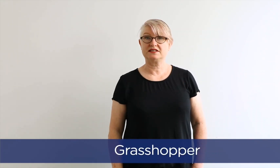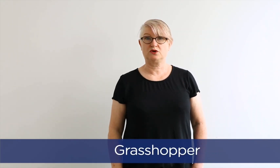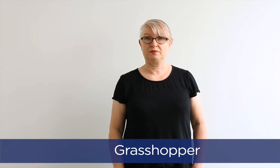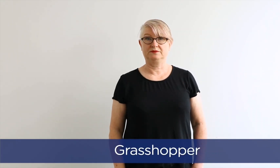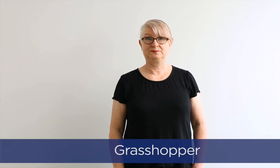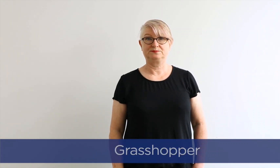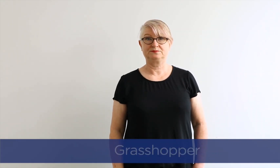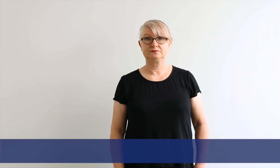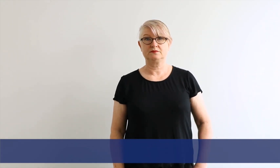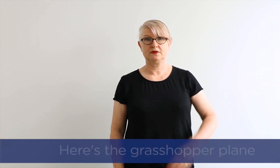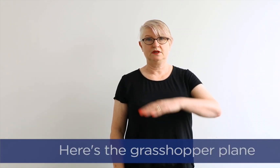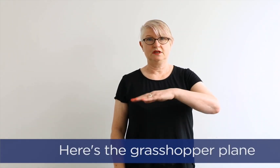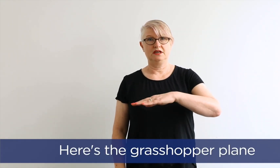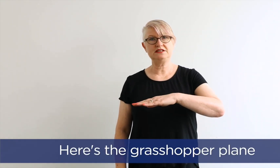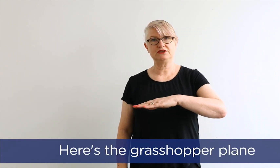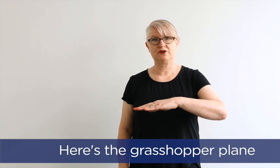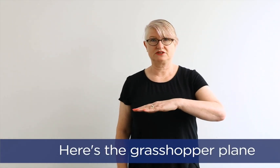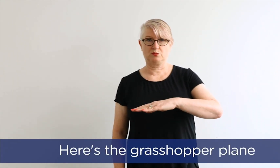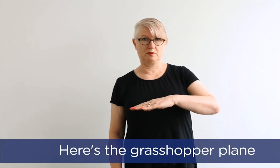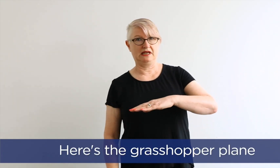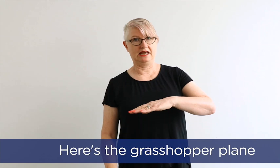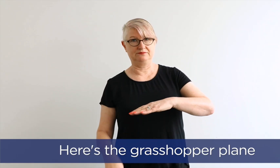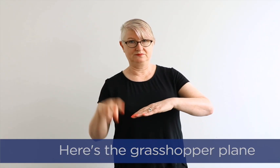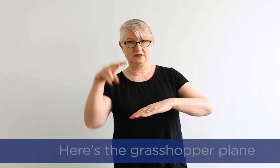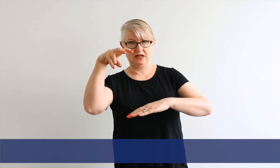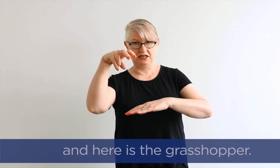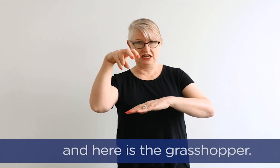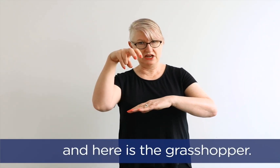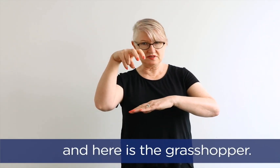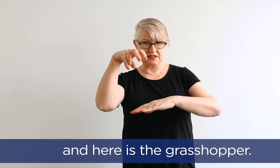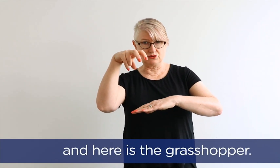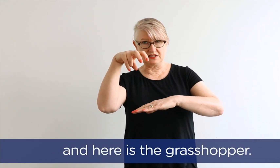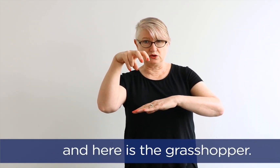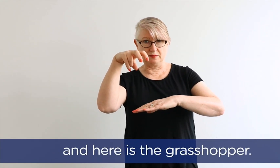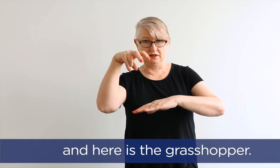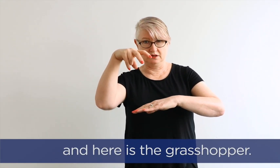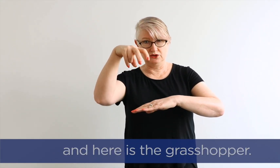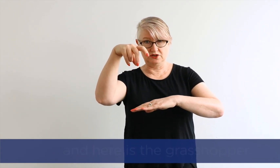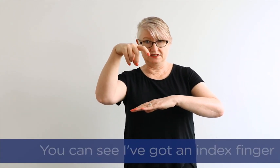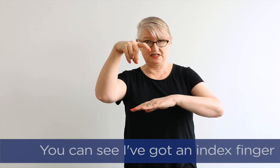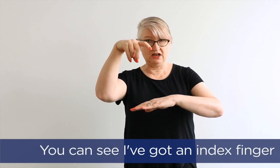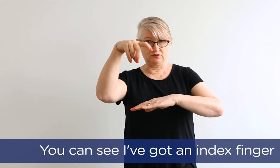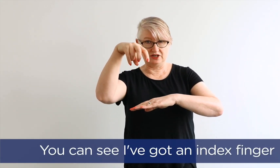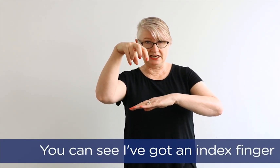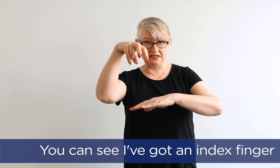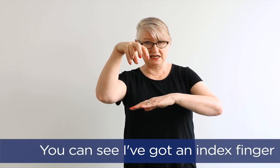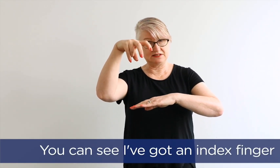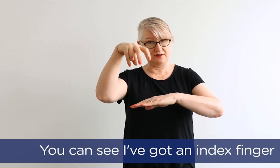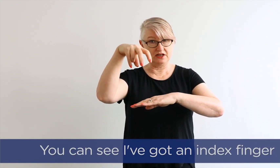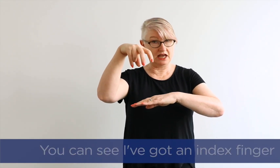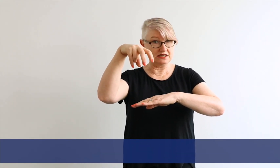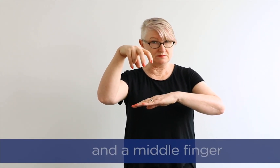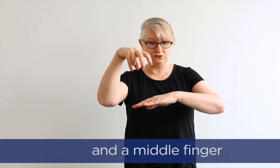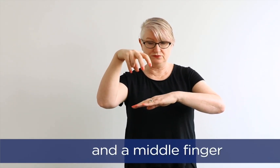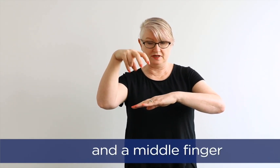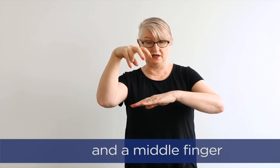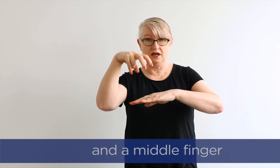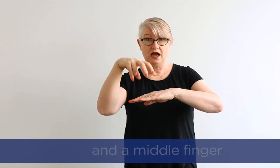Grasshopper. Here's the grasshopper playing, and here is the grasshopper. You can see I've got an index finger and a middle finger, and